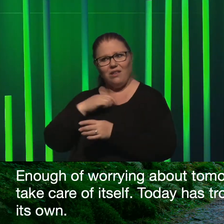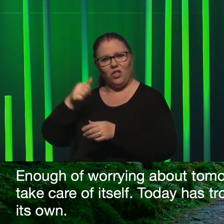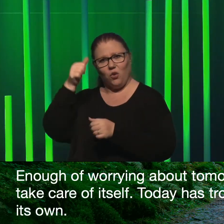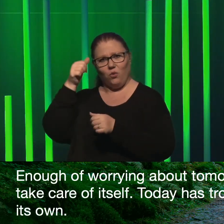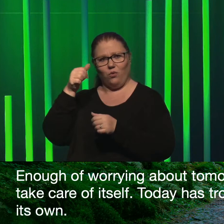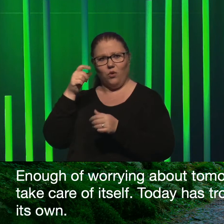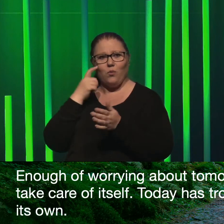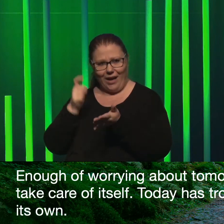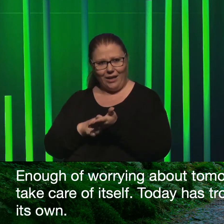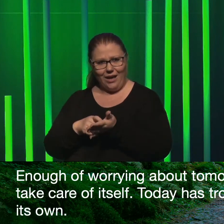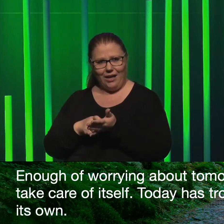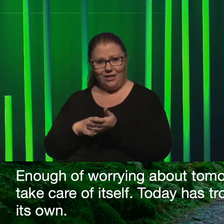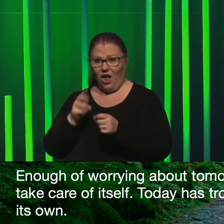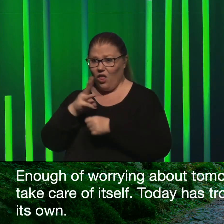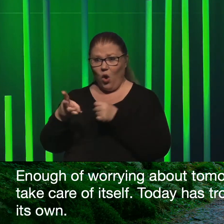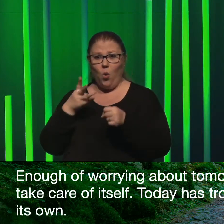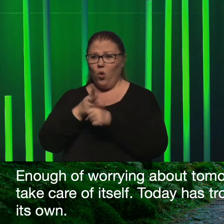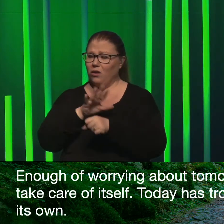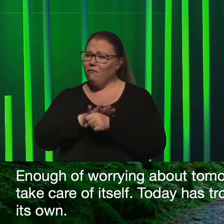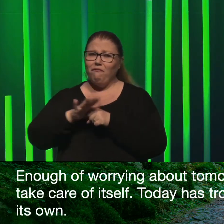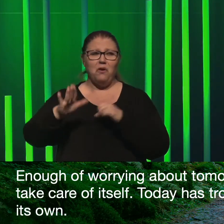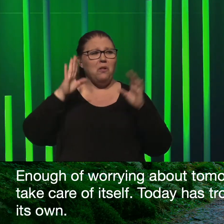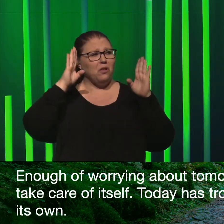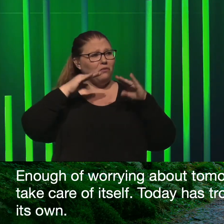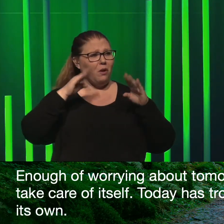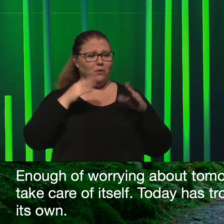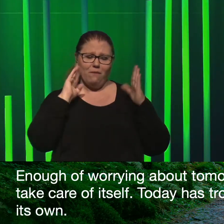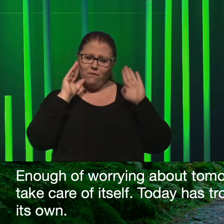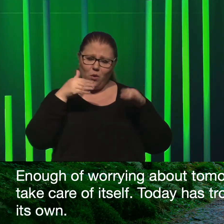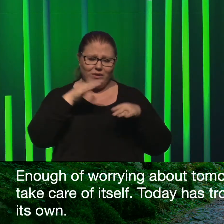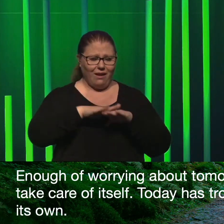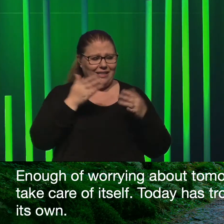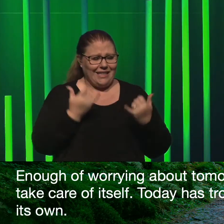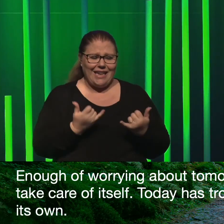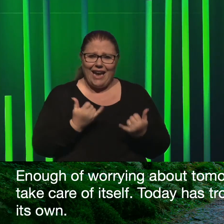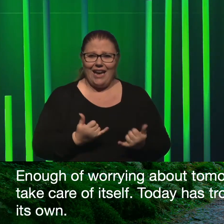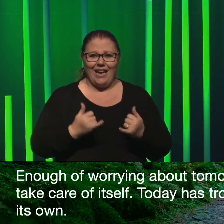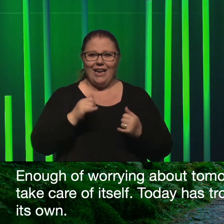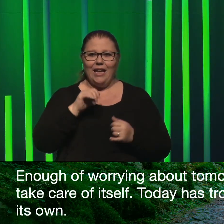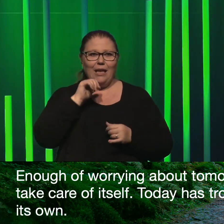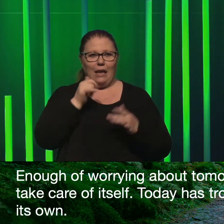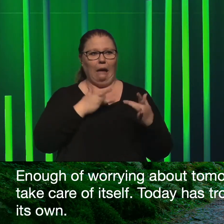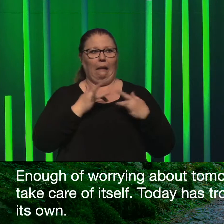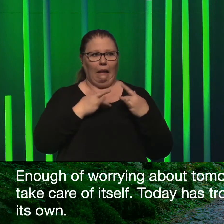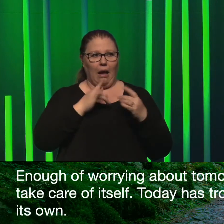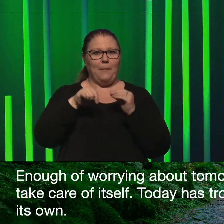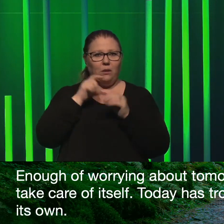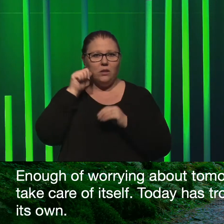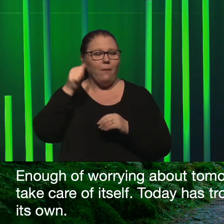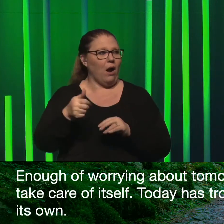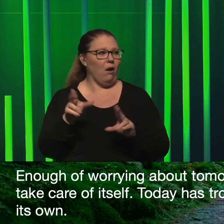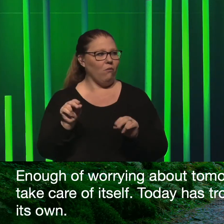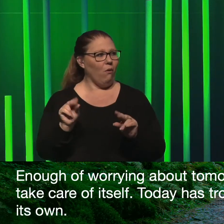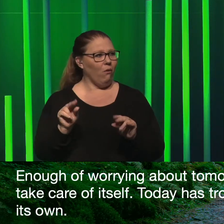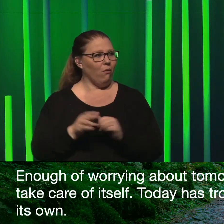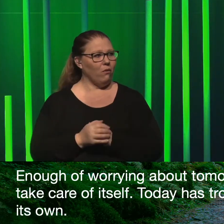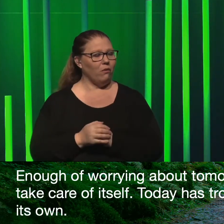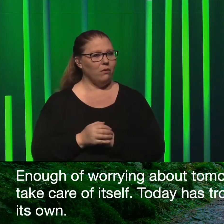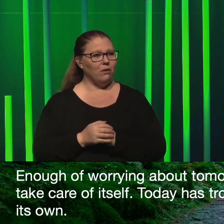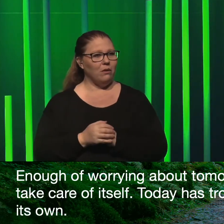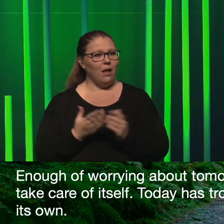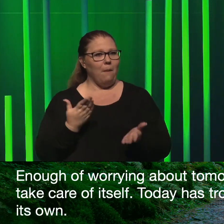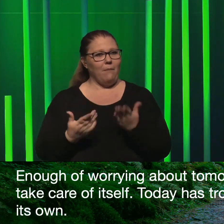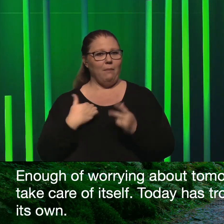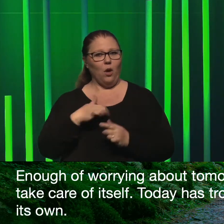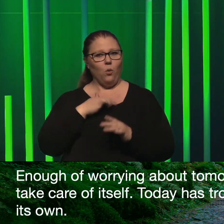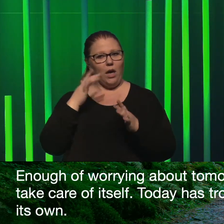that we need to focus on today to worry about our issues tomorrow. Right? Sometimes we're so worried about what might be a need of